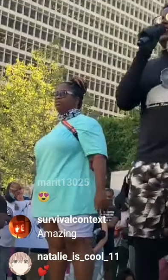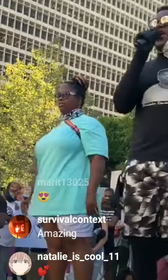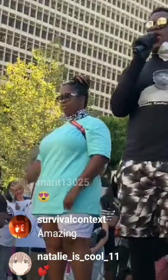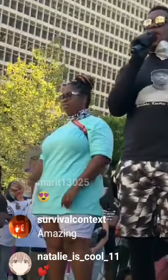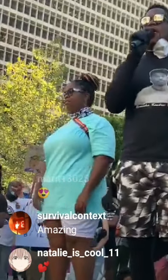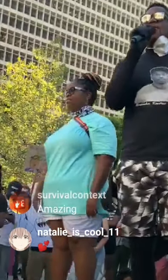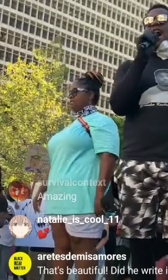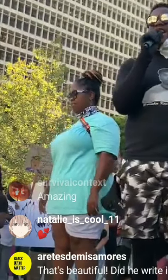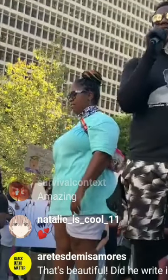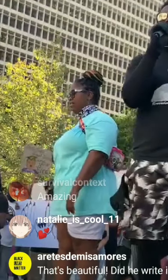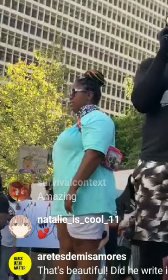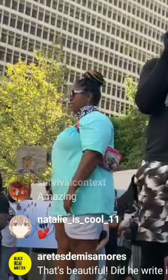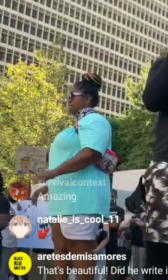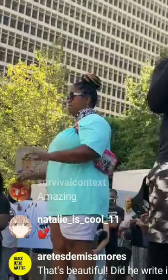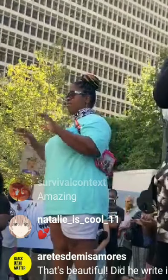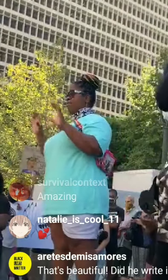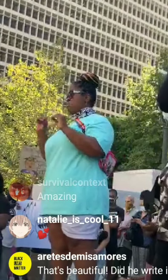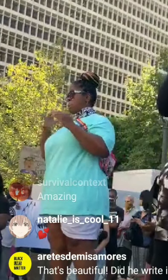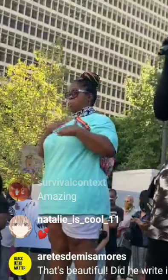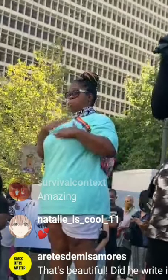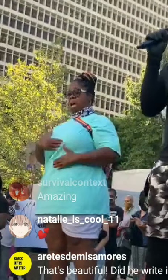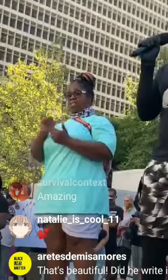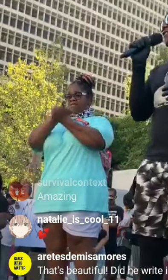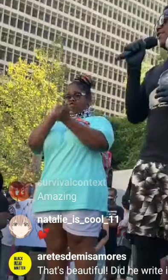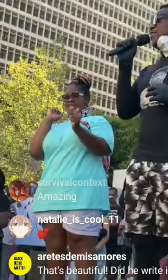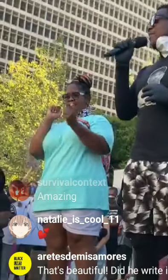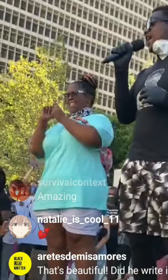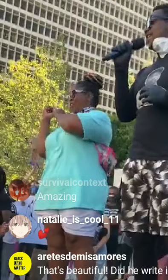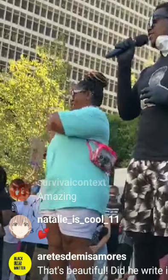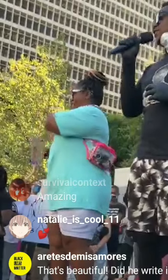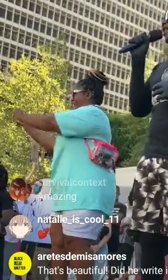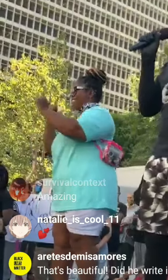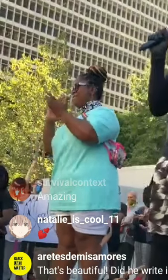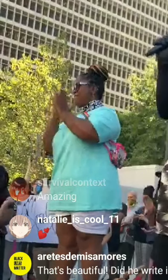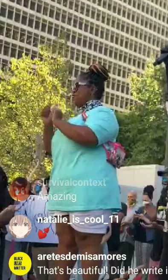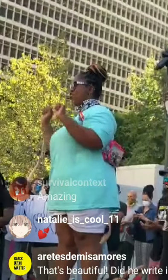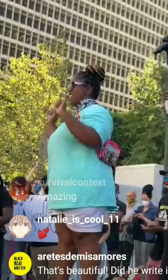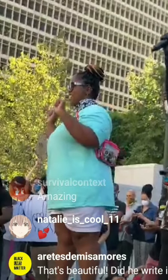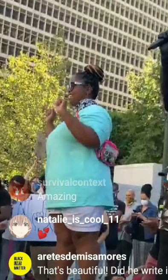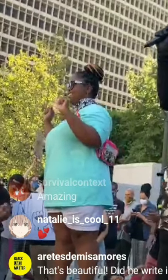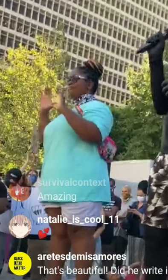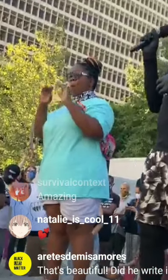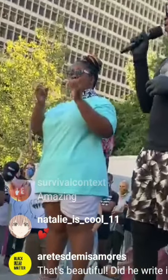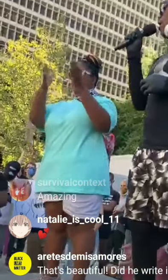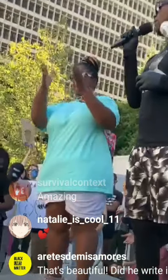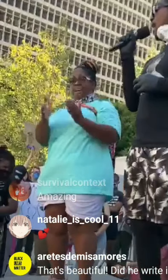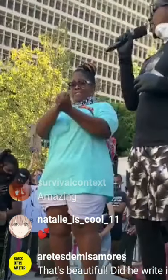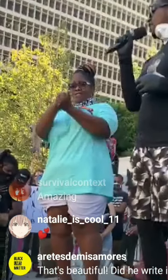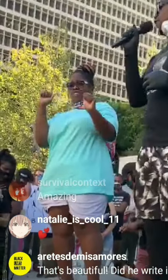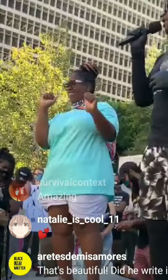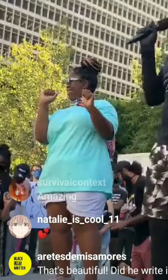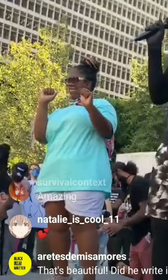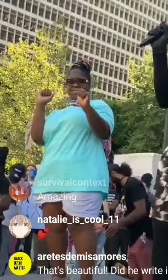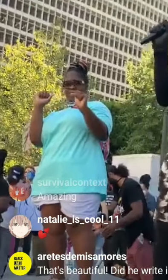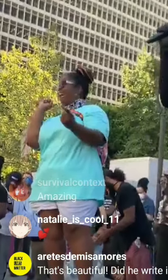Ain't nobody free till everybody's free. Ain't nobody